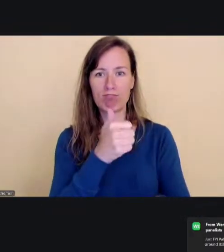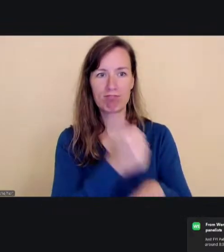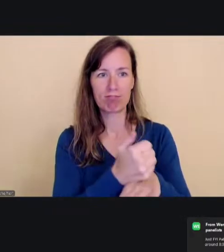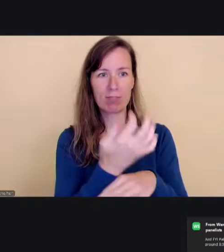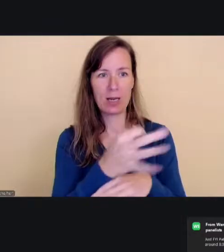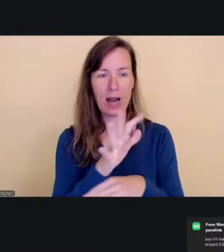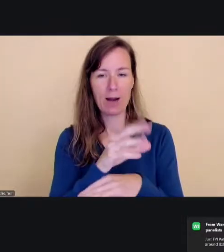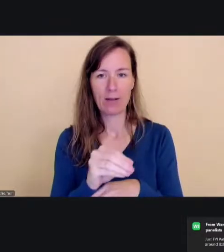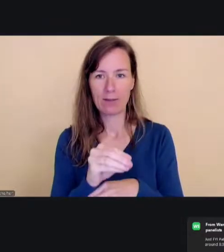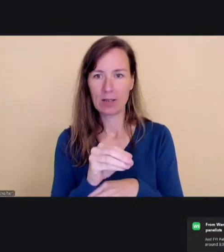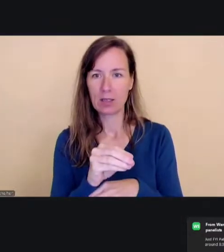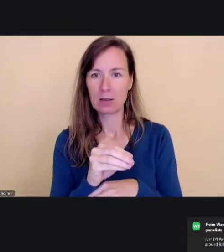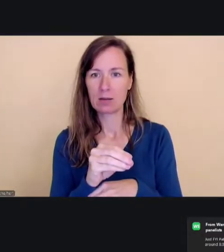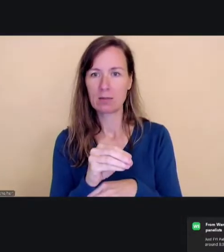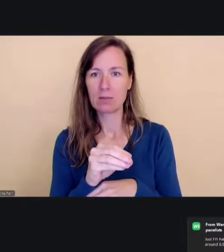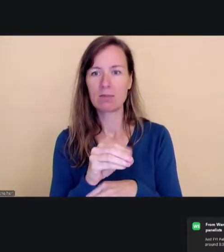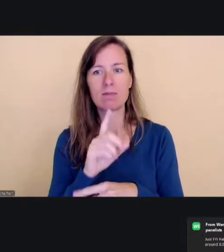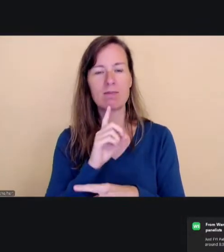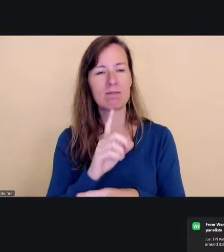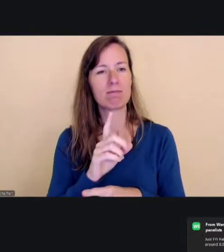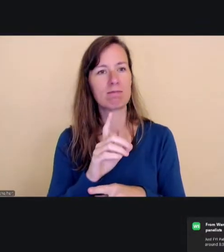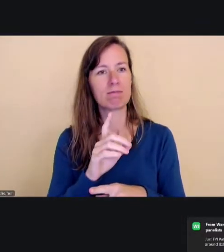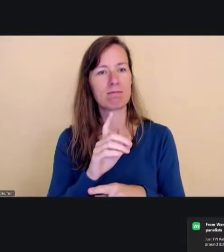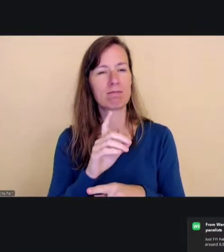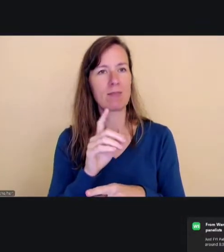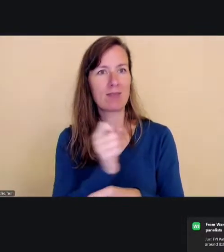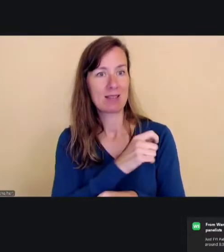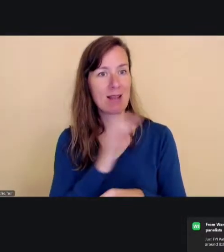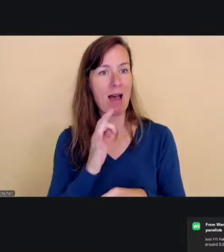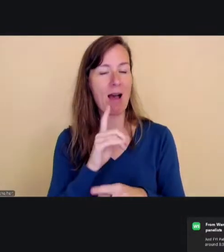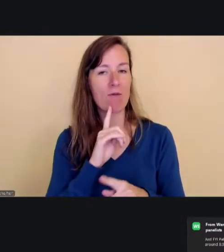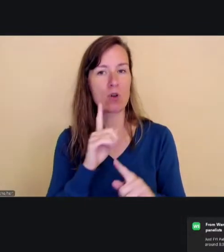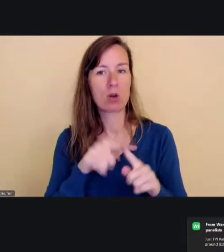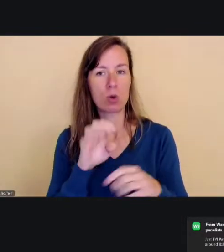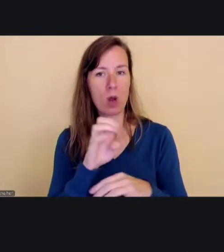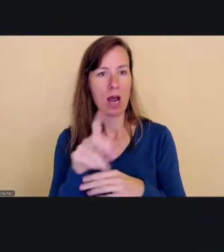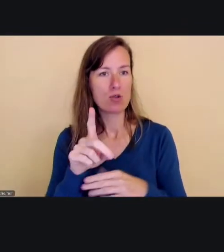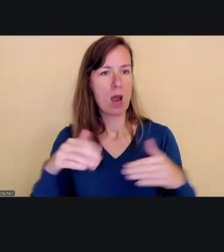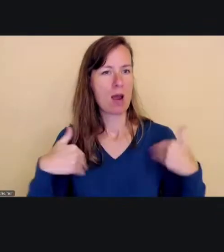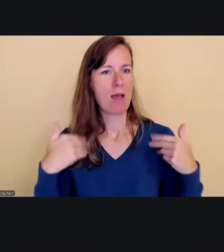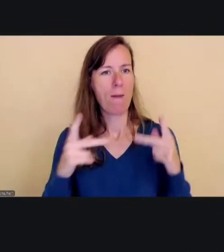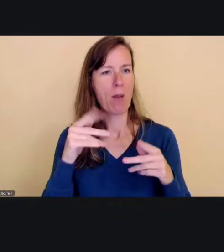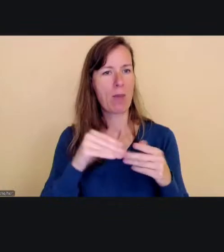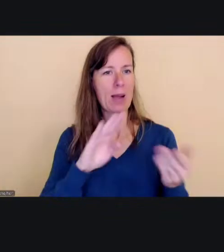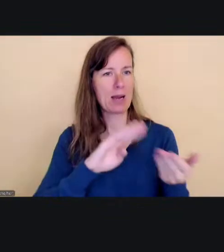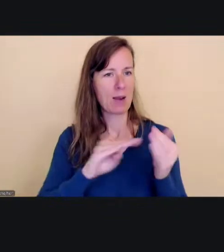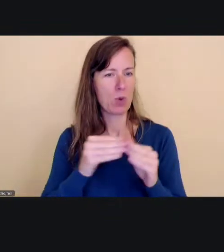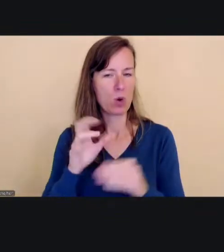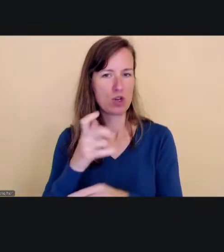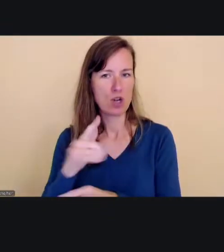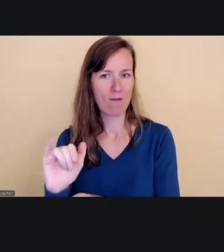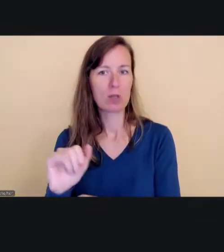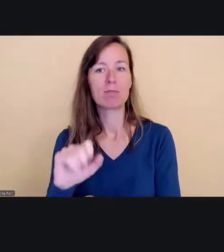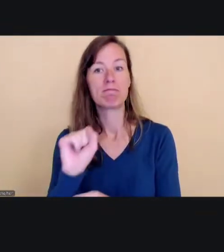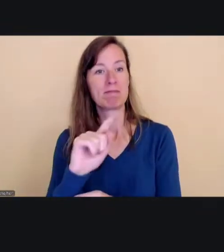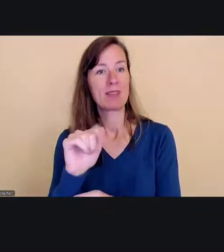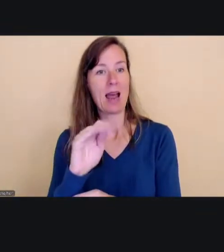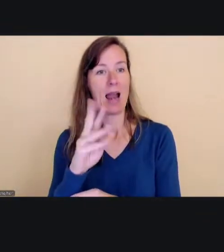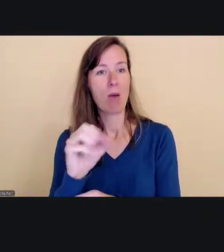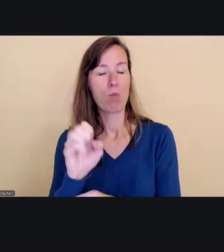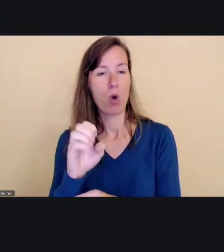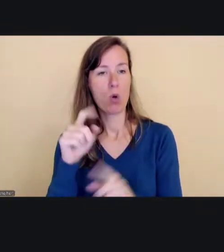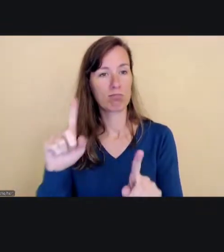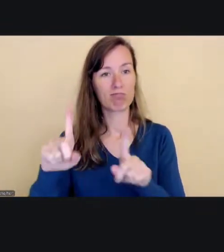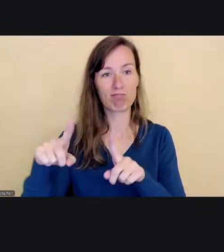to educate young students of the Cheverly community. And whereas St. Ambrose School has been, for 75 years,